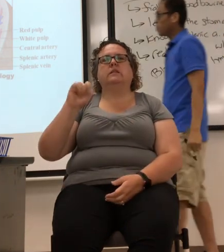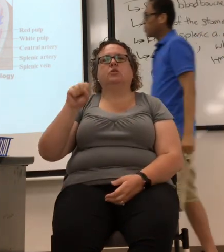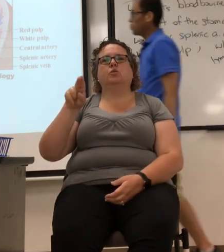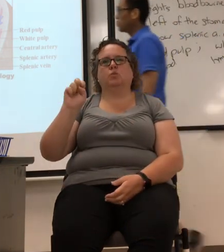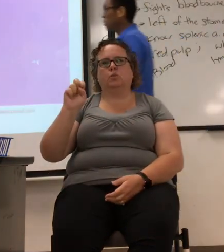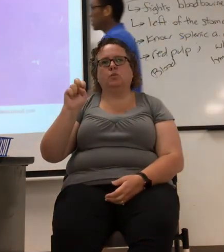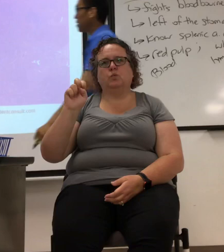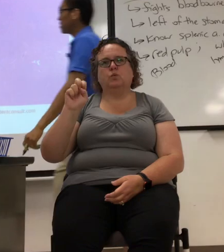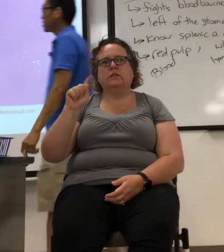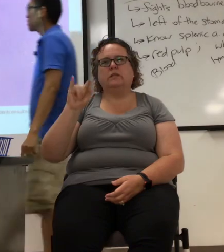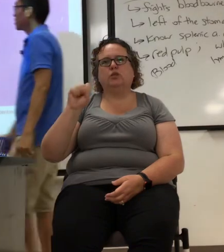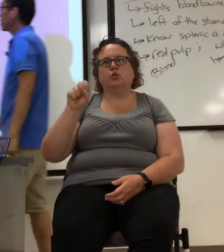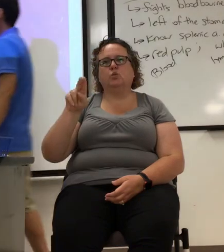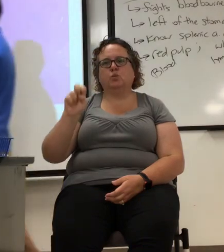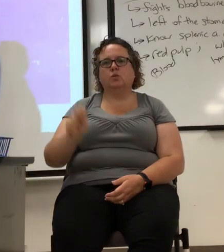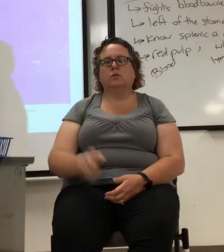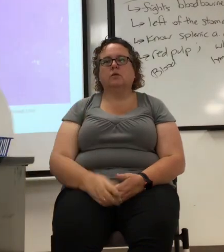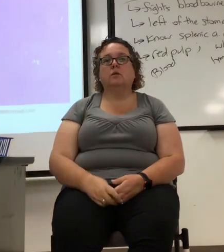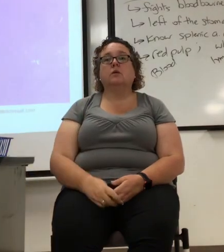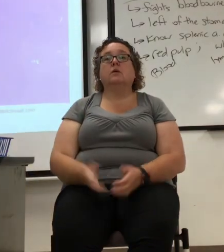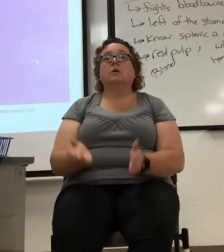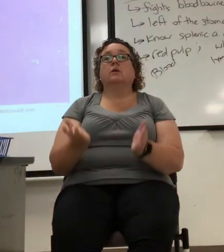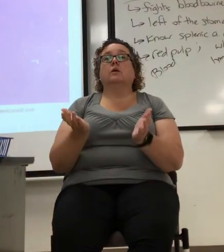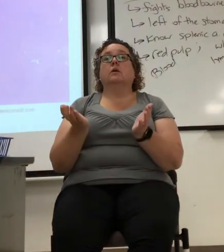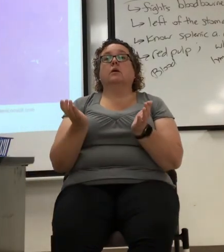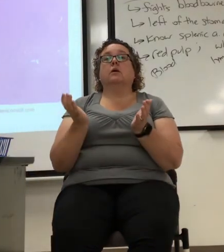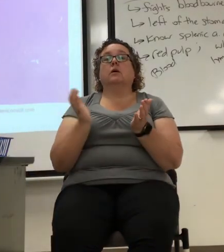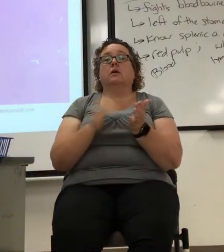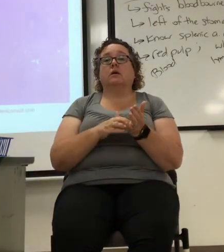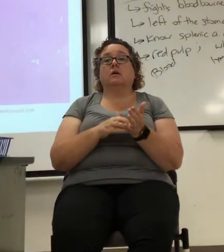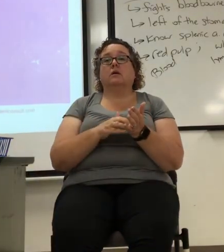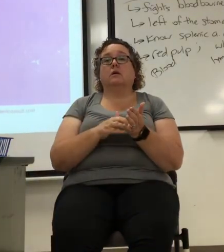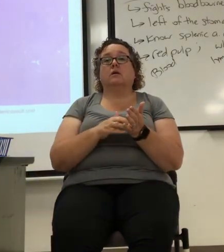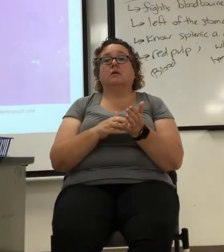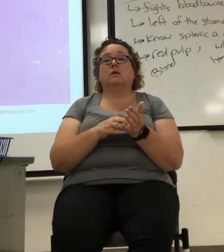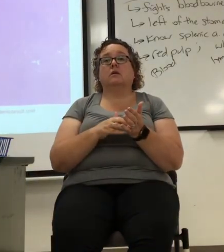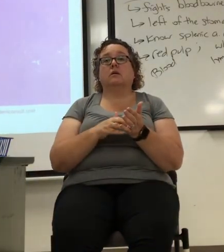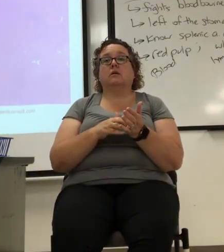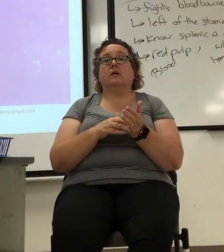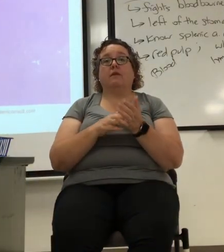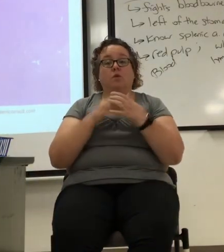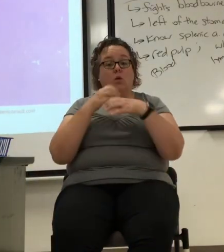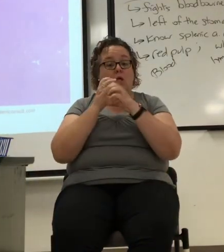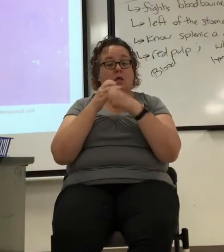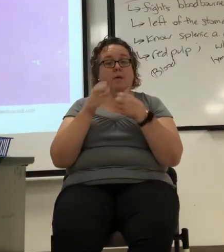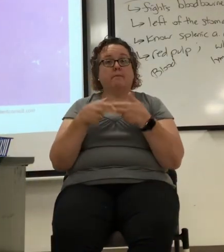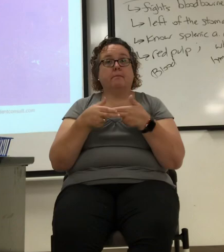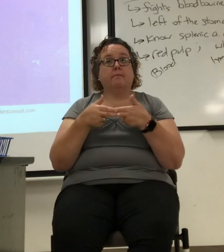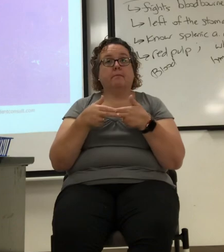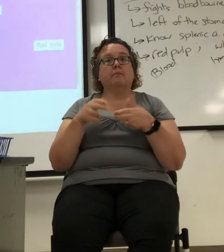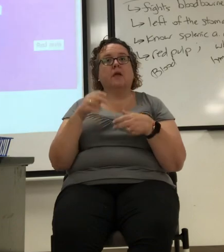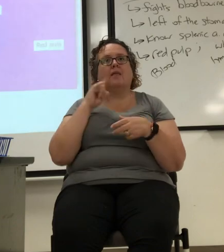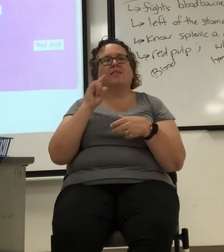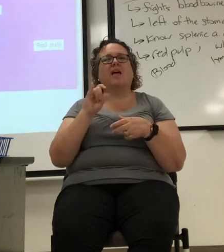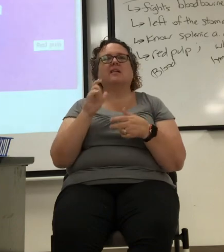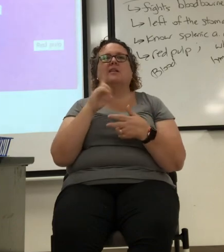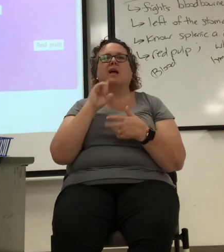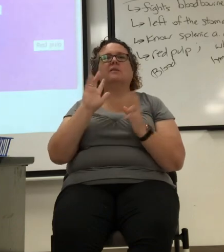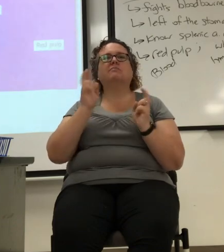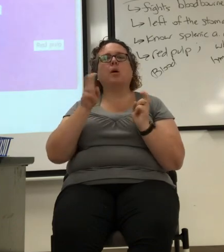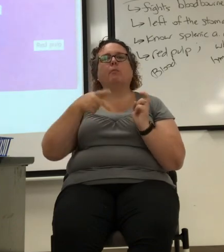Now again, when you look at these under the microscope, they take a purple color. Now this picture's not so good as this